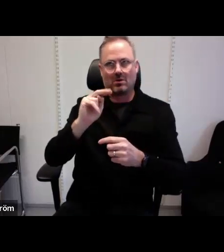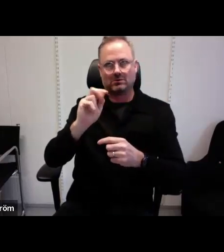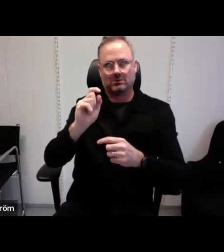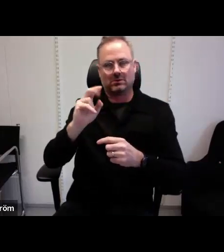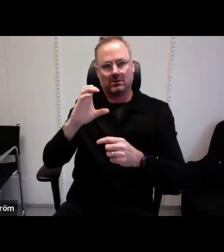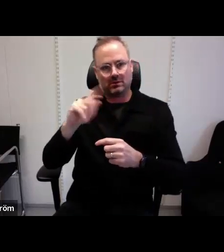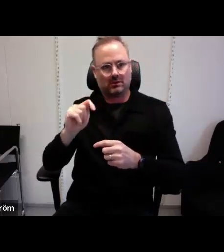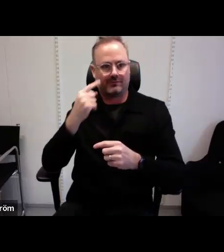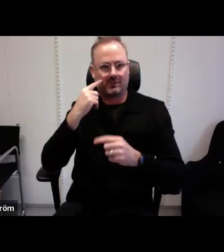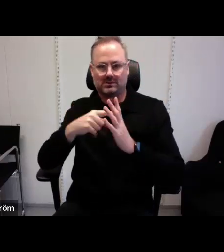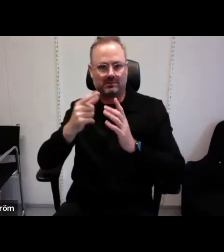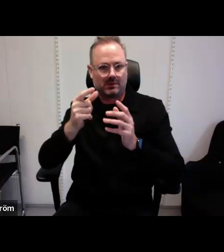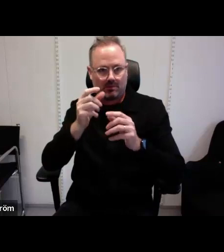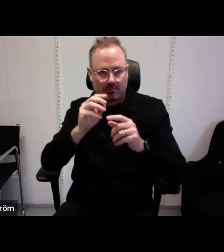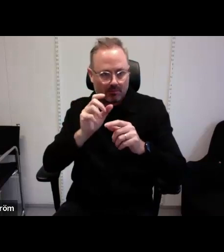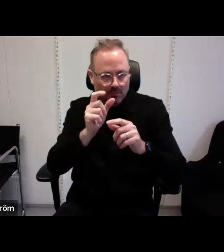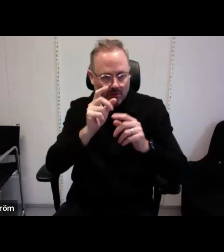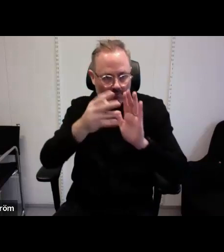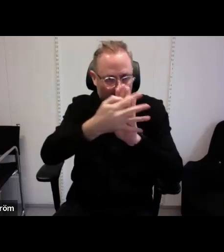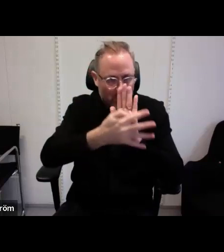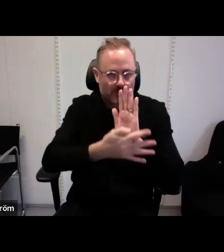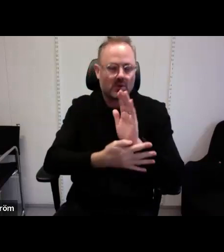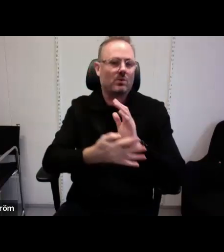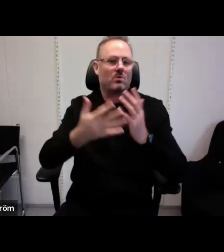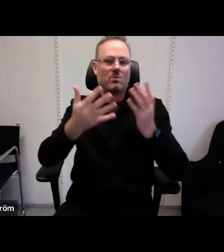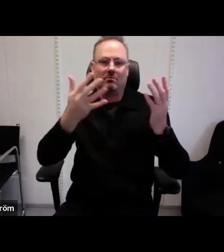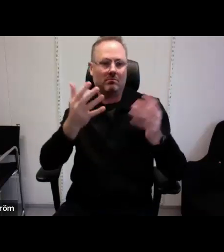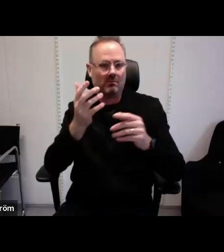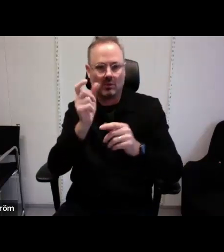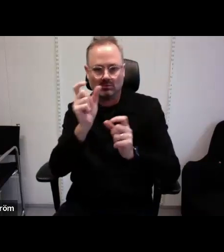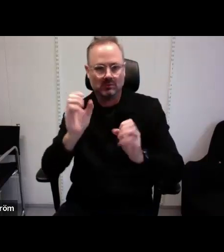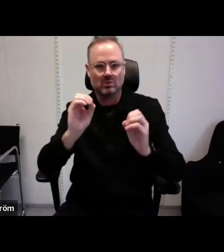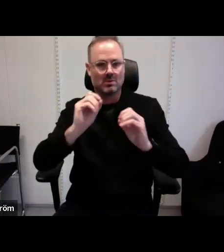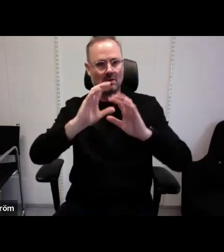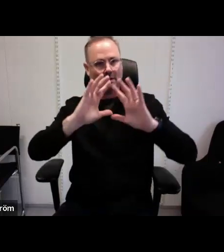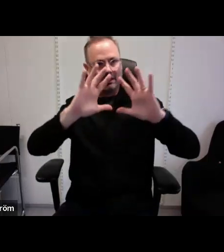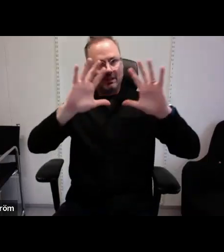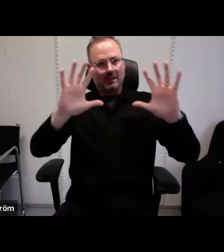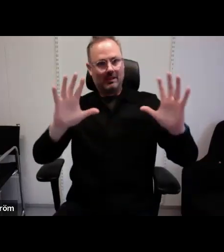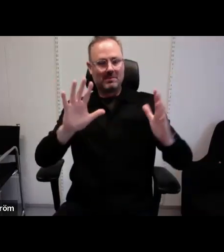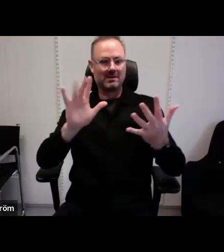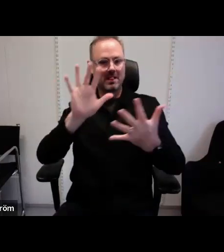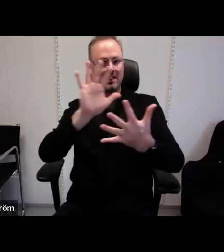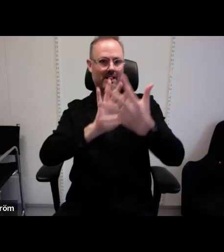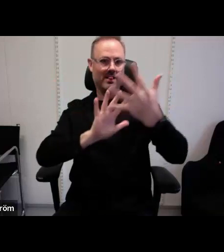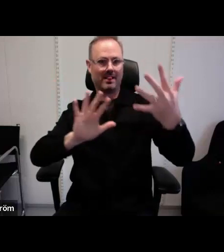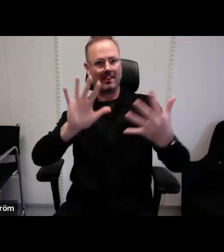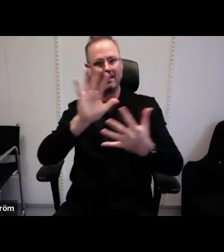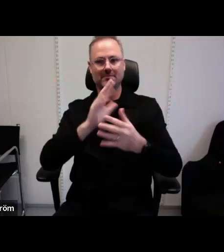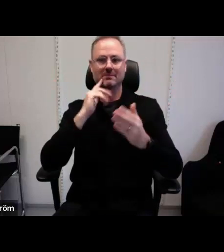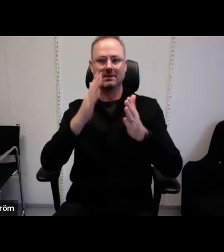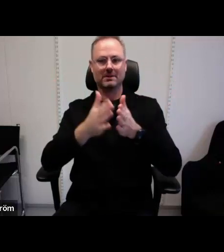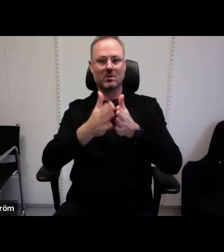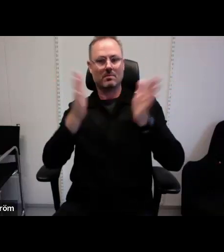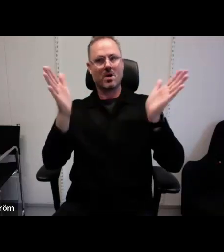not for a specific, it's not a specific sub-construction. We're we're not looking